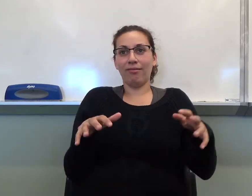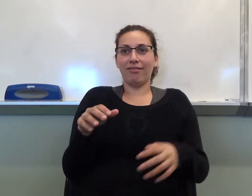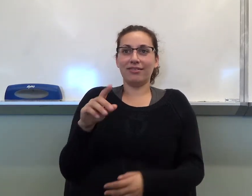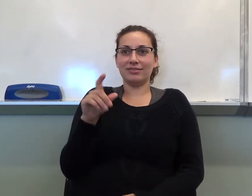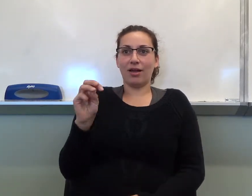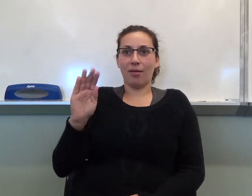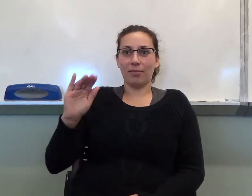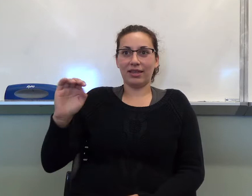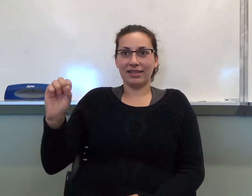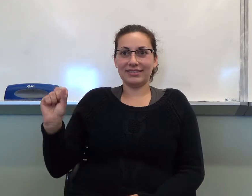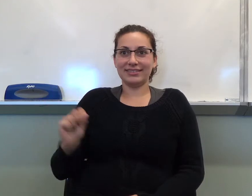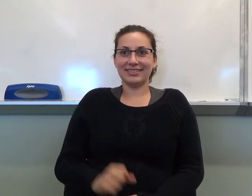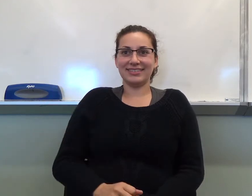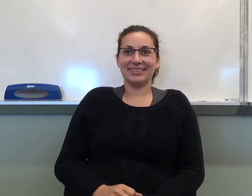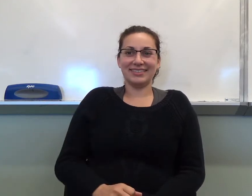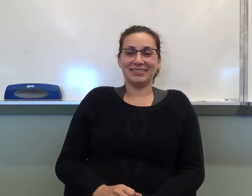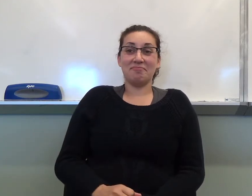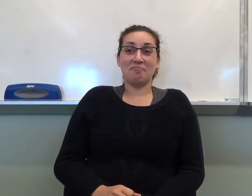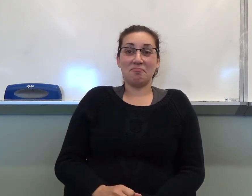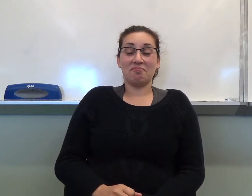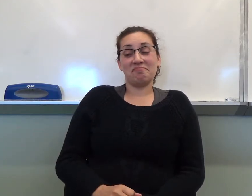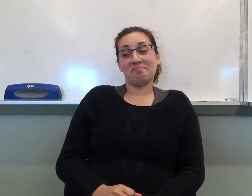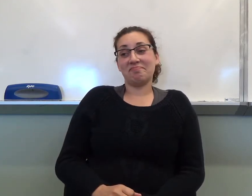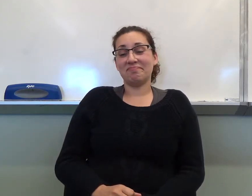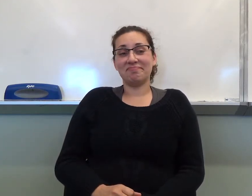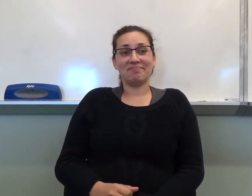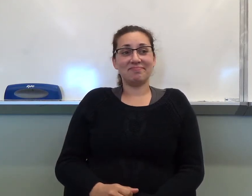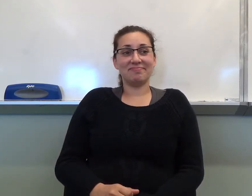many milligrams is this? 200 micrograms.